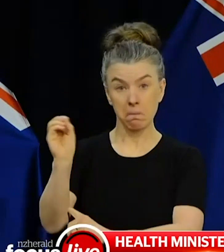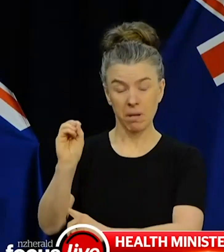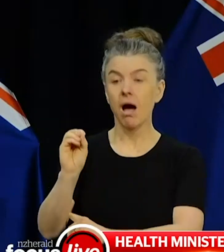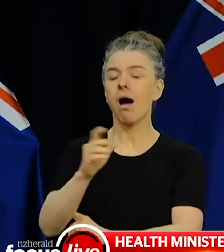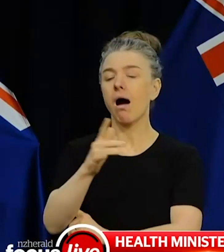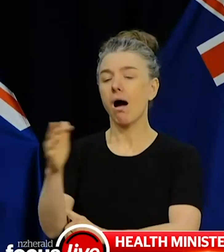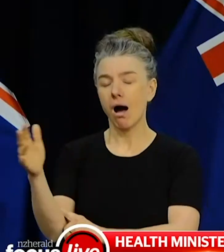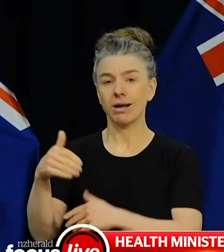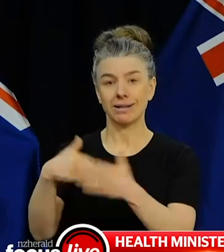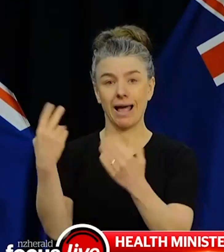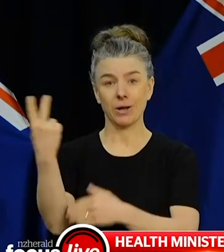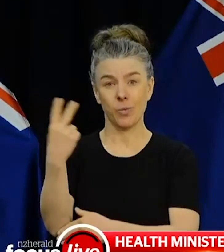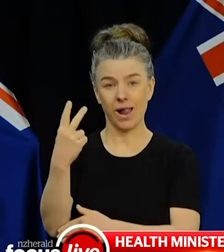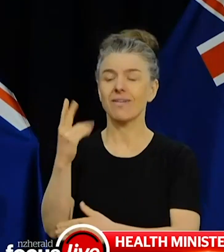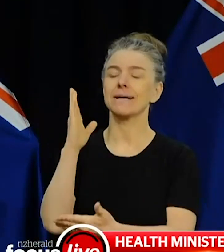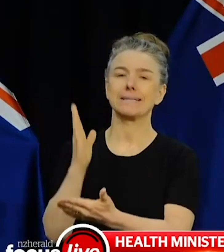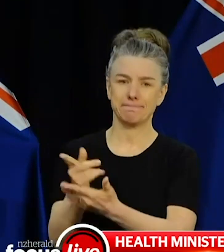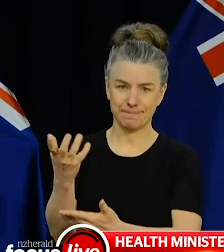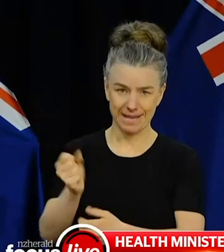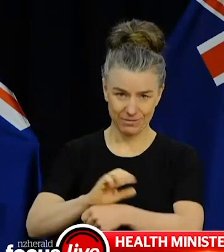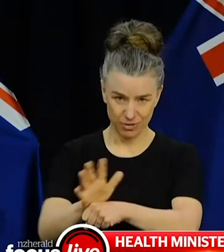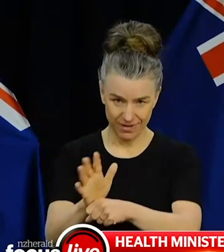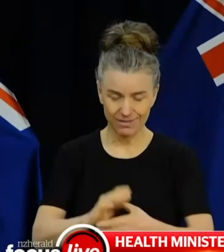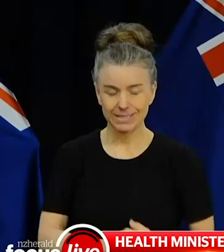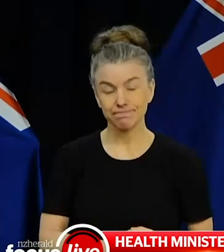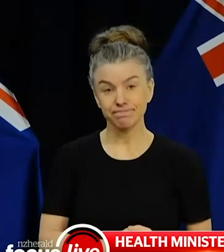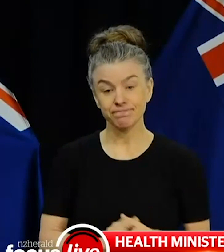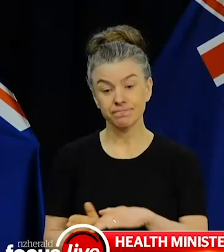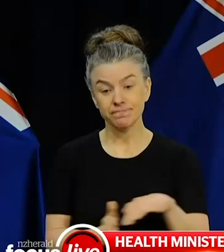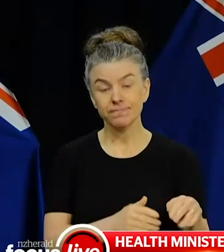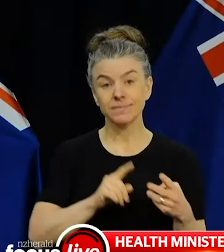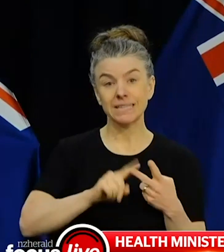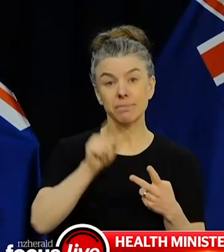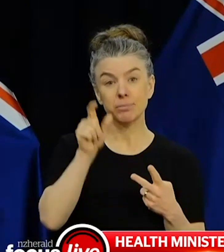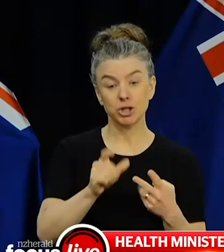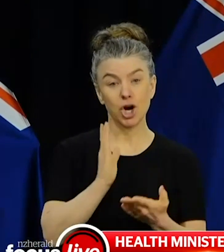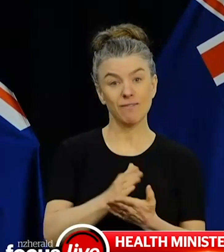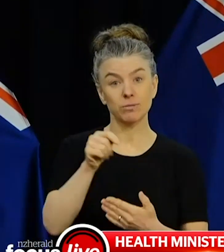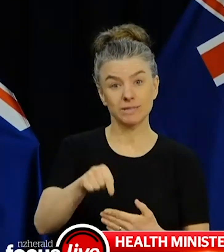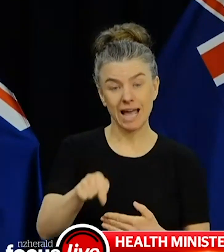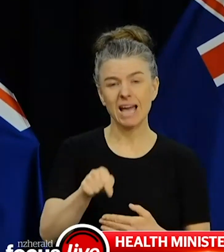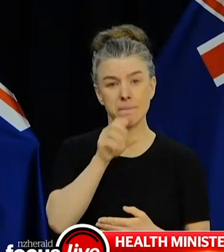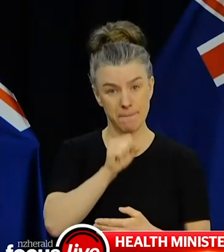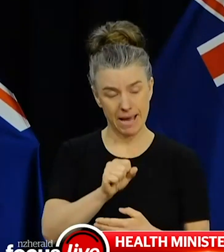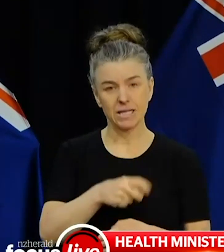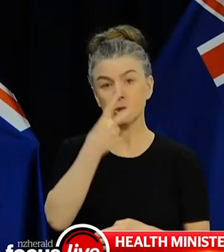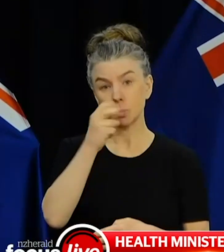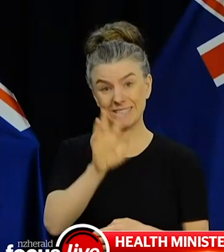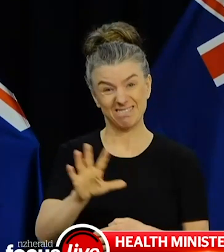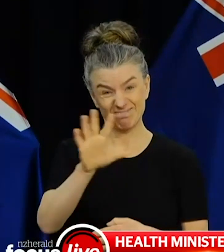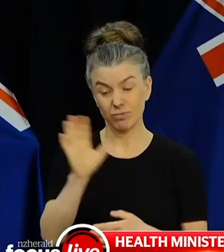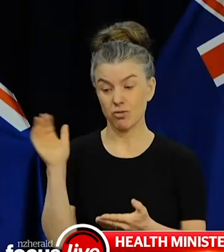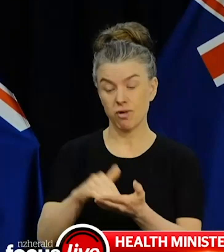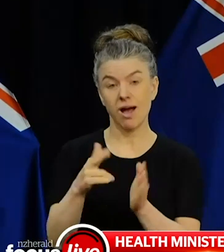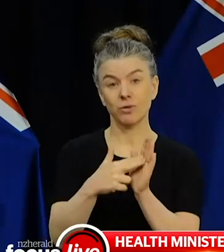subsequently tested positive on his test around day 12. The second case is a man in his 20s who arrived in New